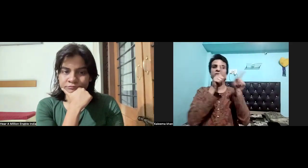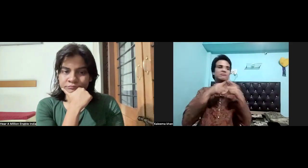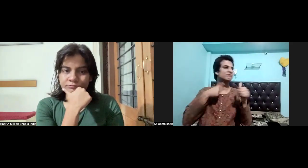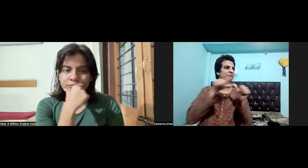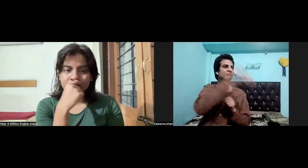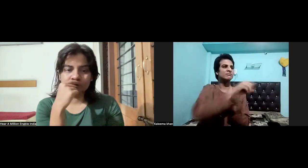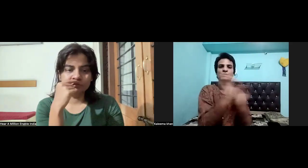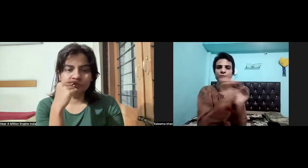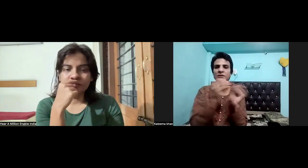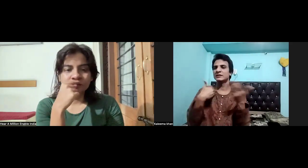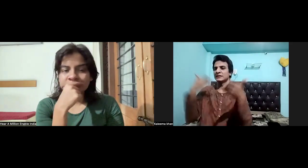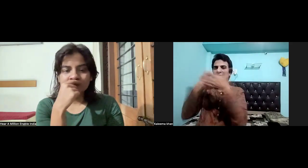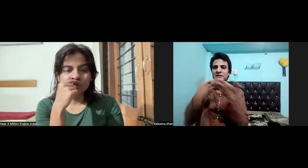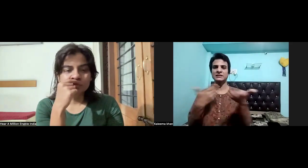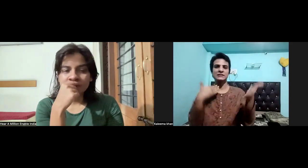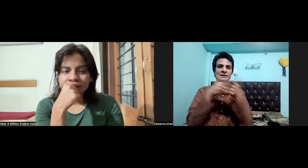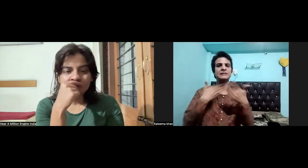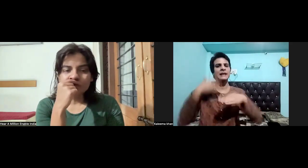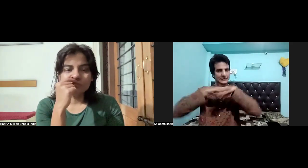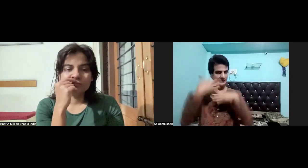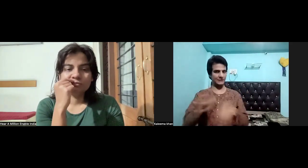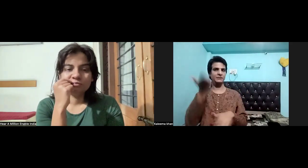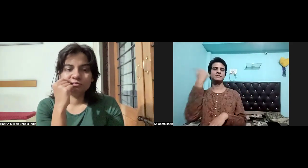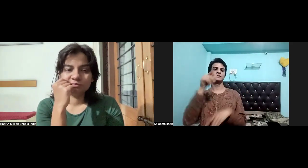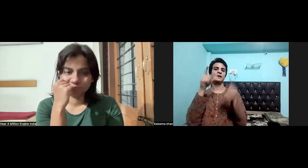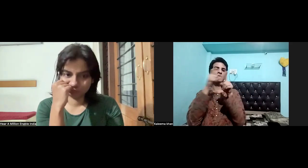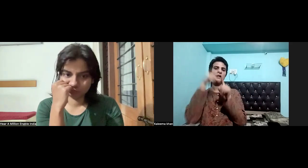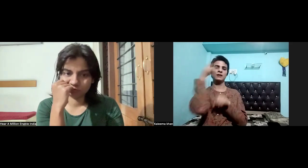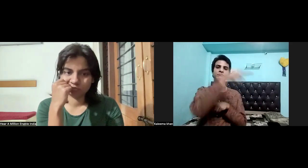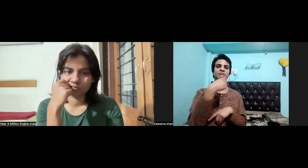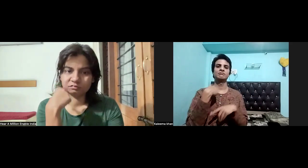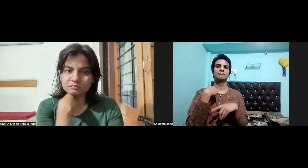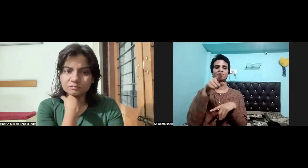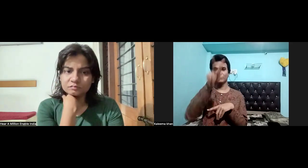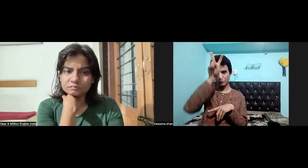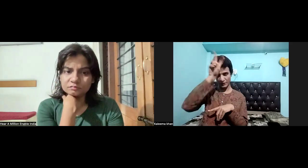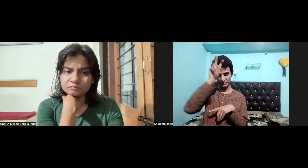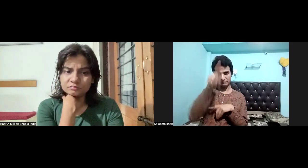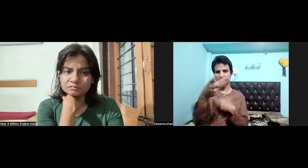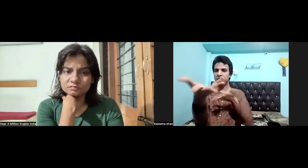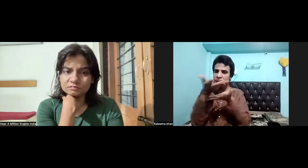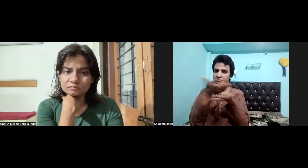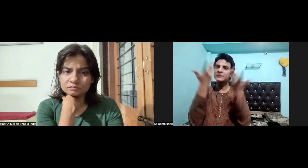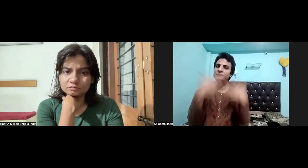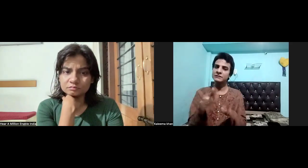also, discuss with other people. There are some deaf people who tell me that they are facing the